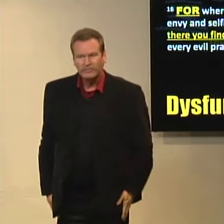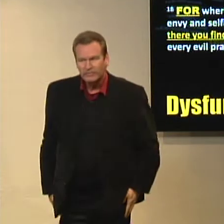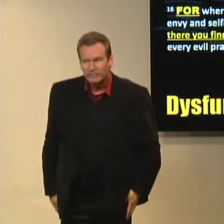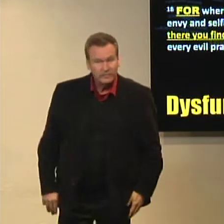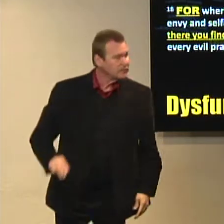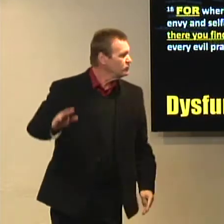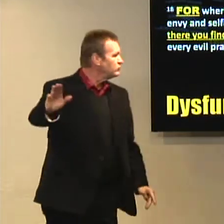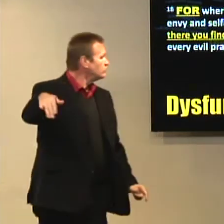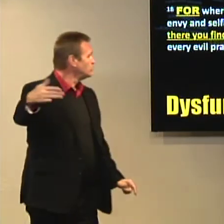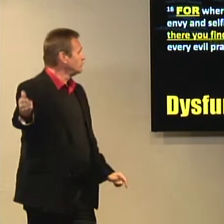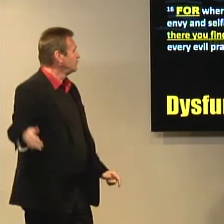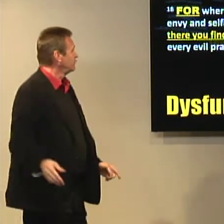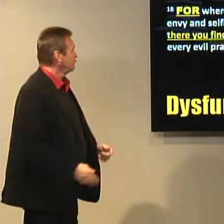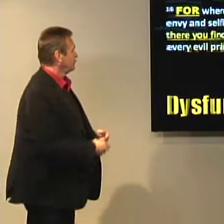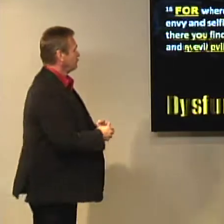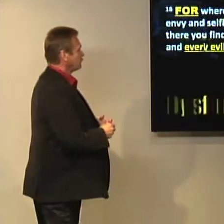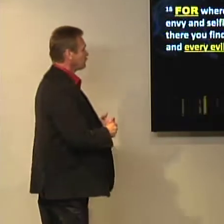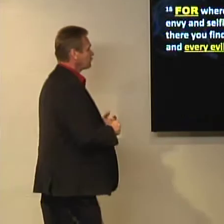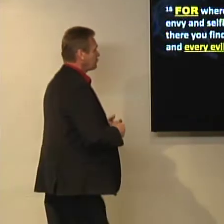And this is what the world offers to us.